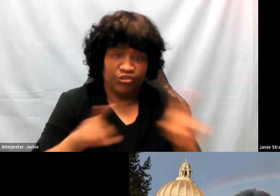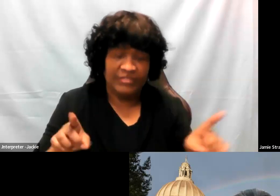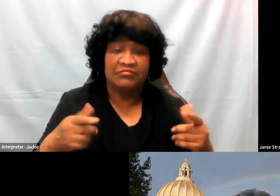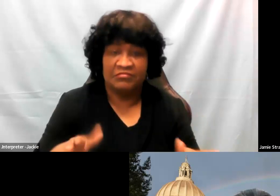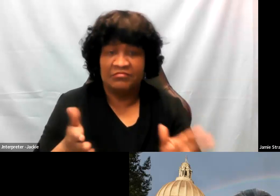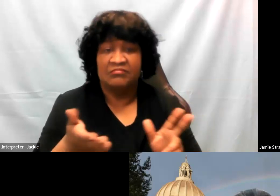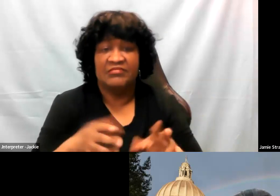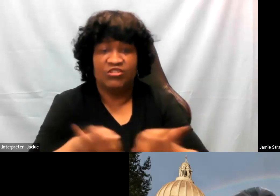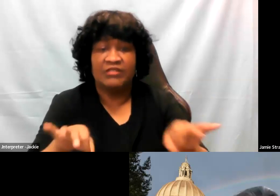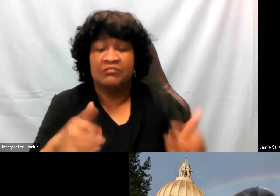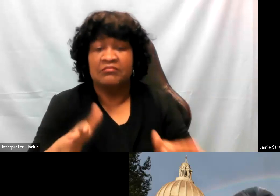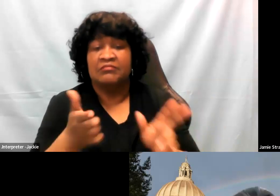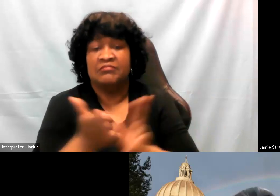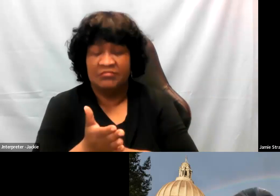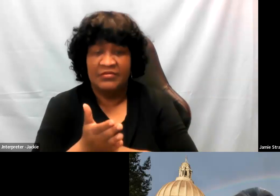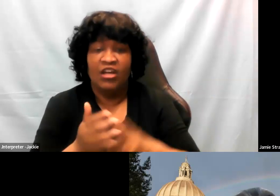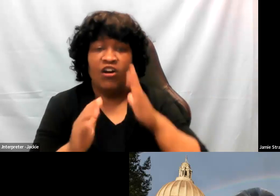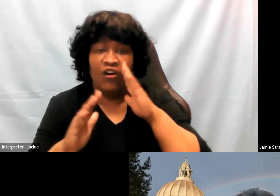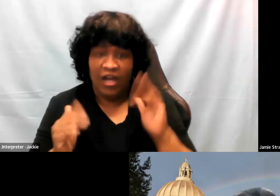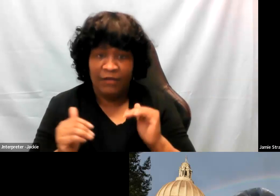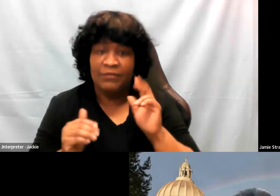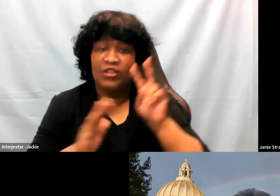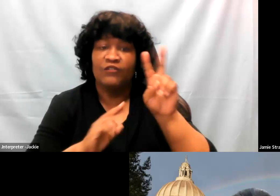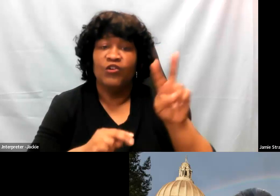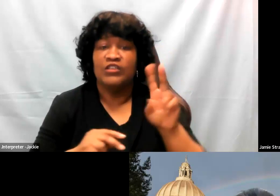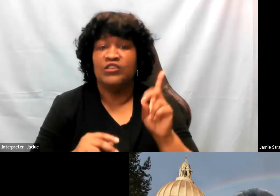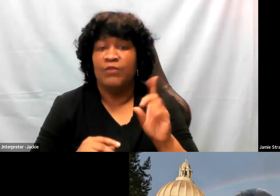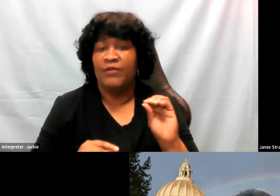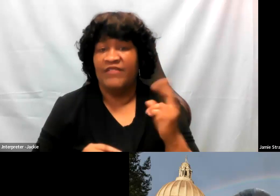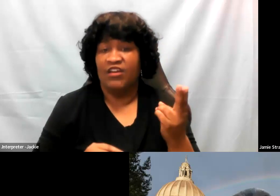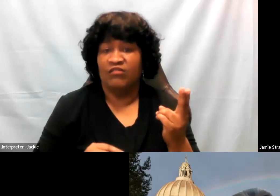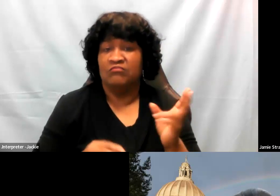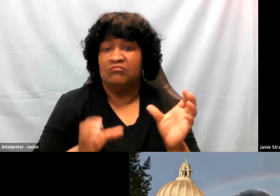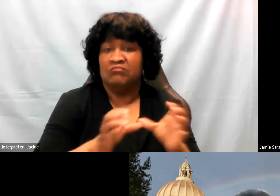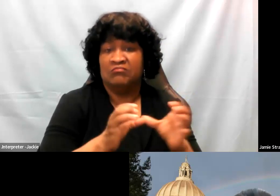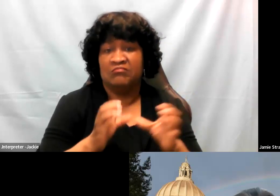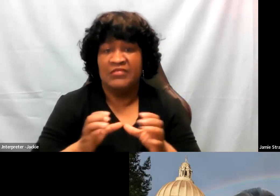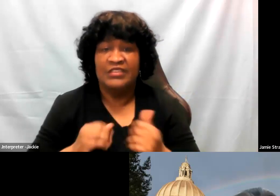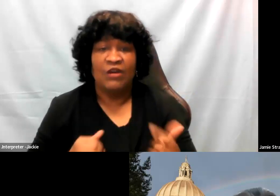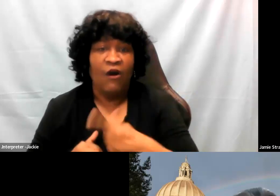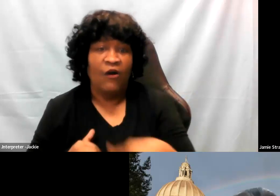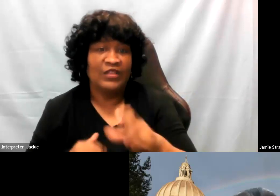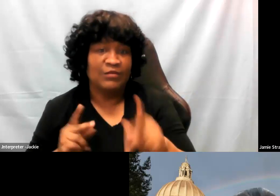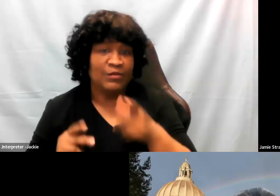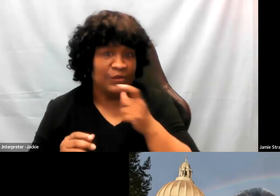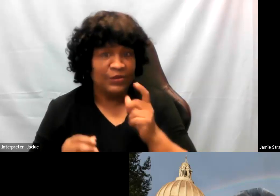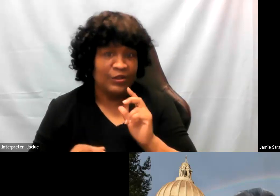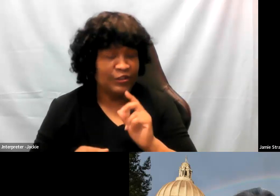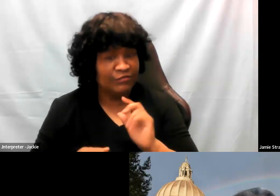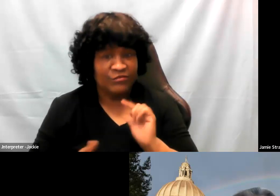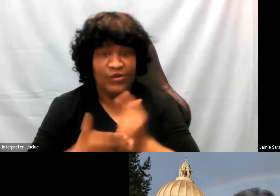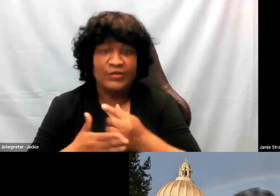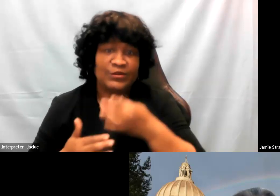I'm looking forward to Department of Health certifying all and providing licenses to all of these new graduates so they can enter the